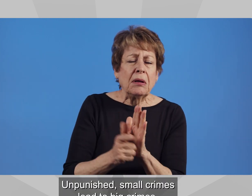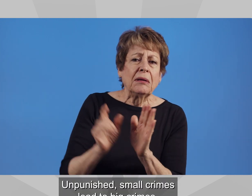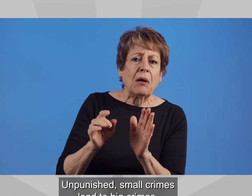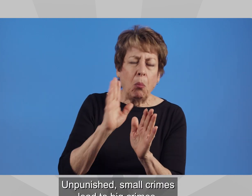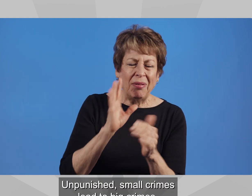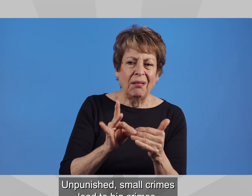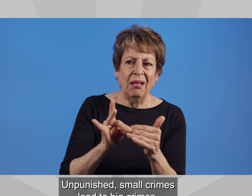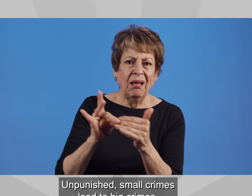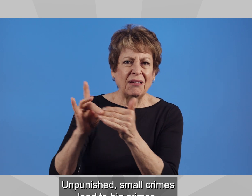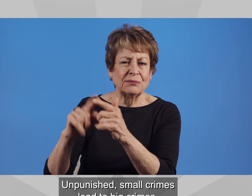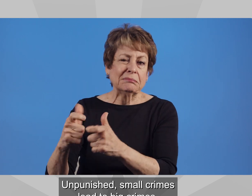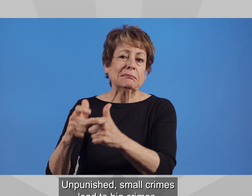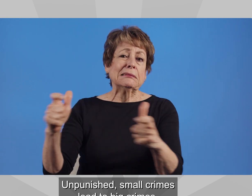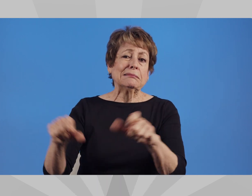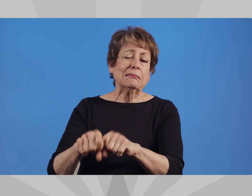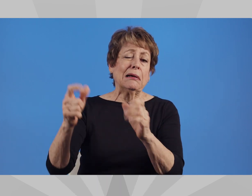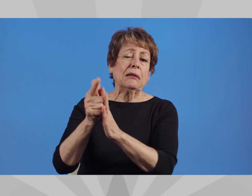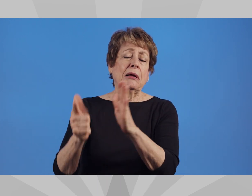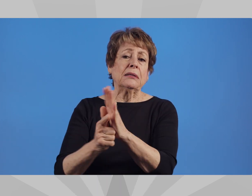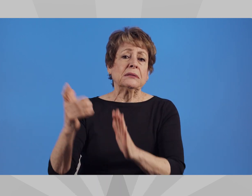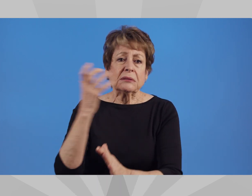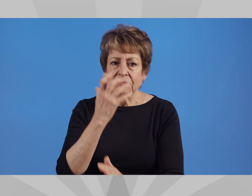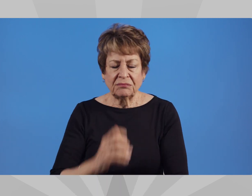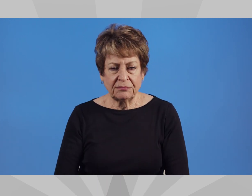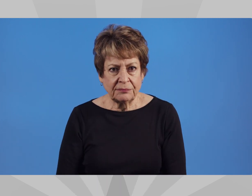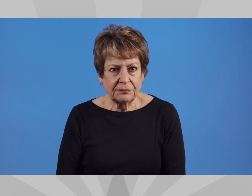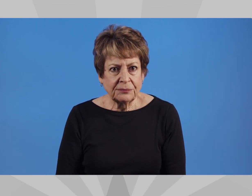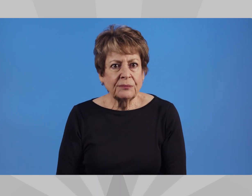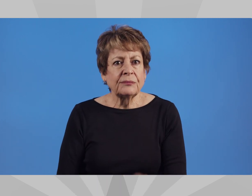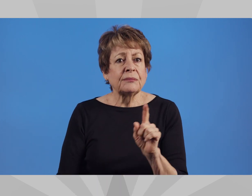Unpunished, small crimes lead to big crimes.